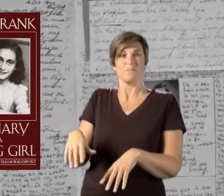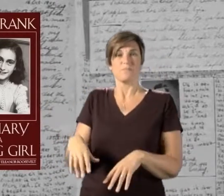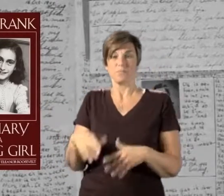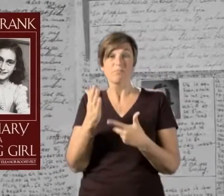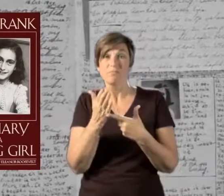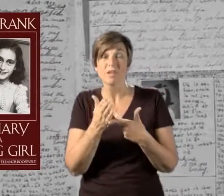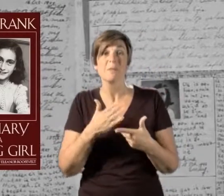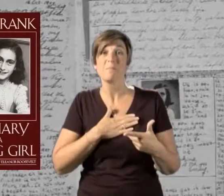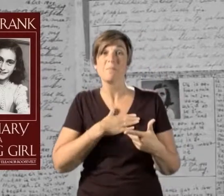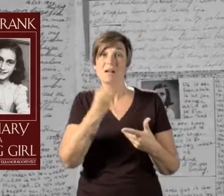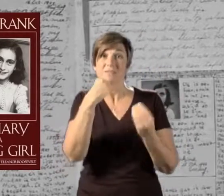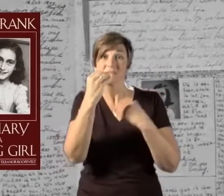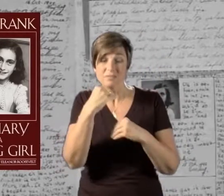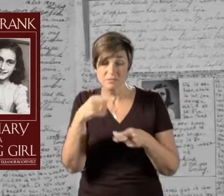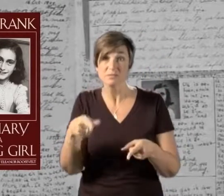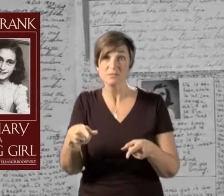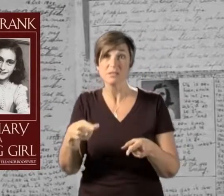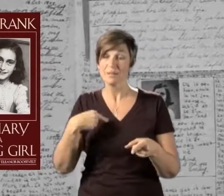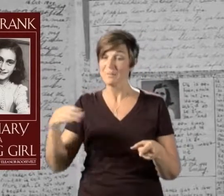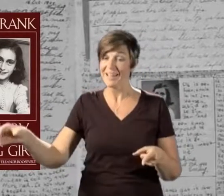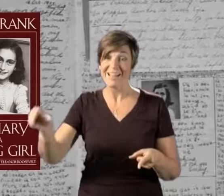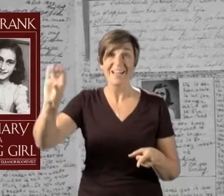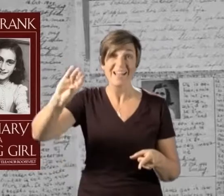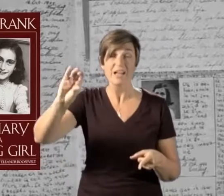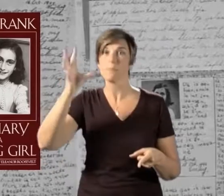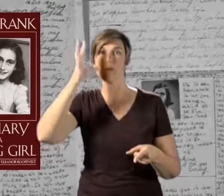I'm not allowed salt with my food.